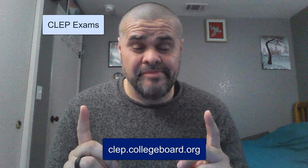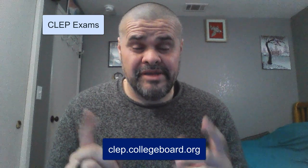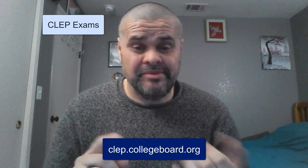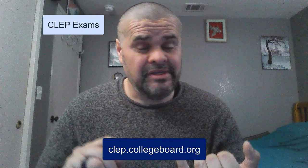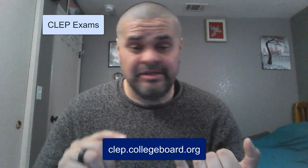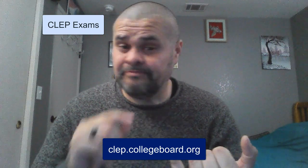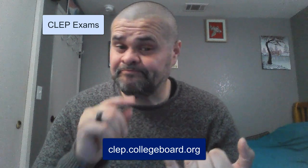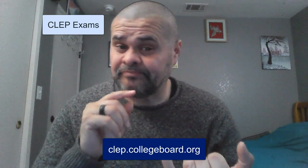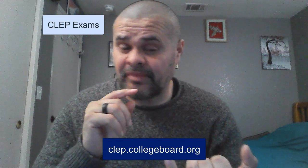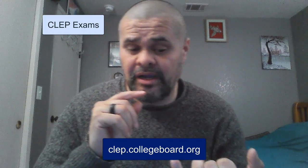may be